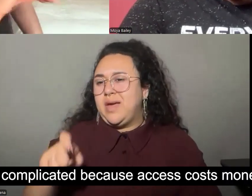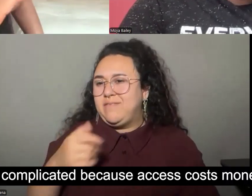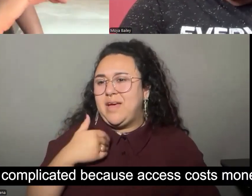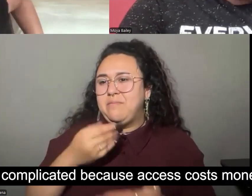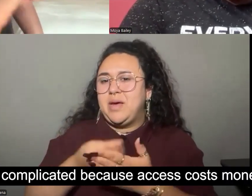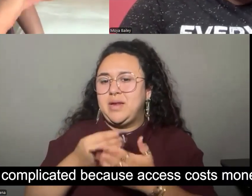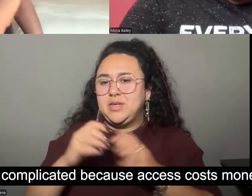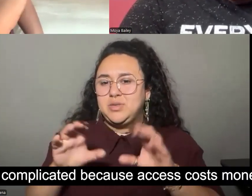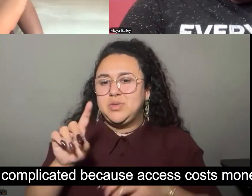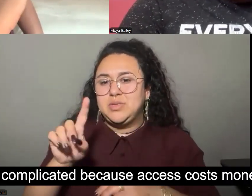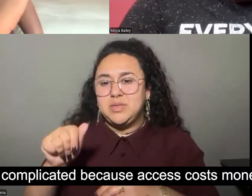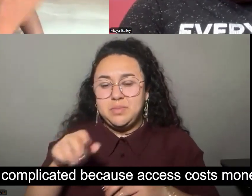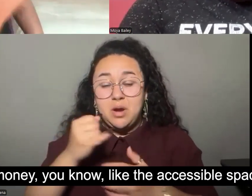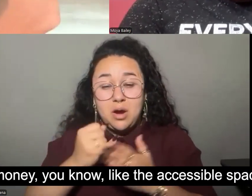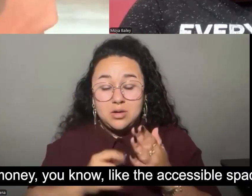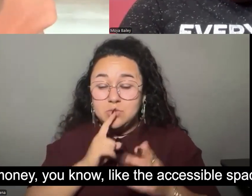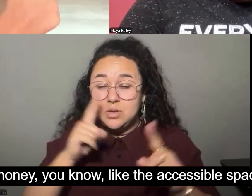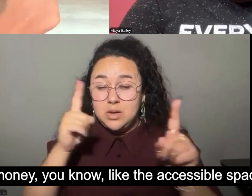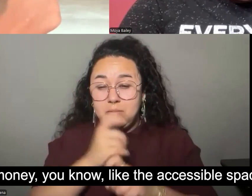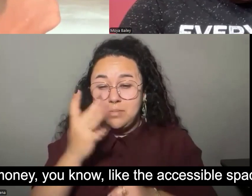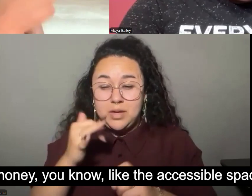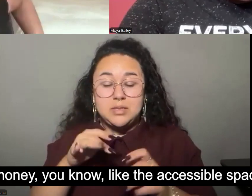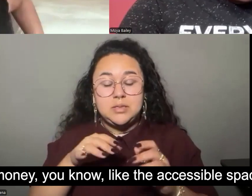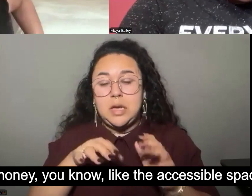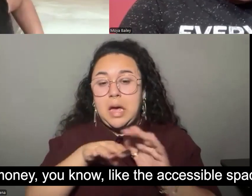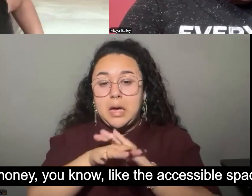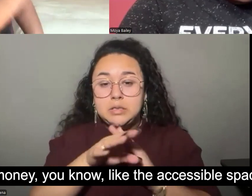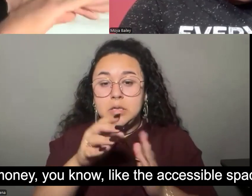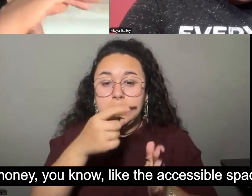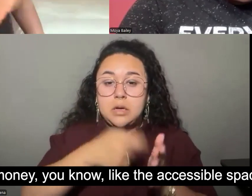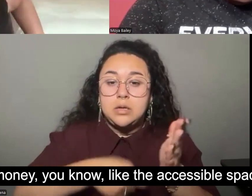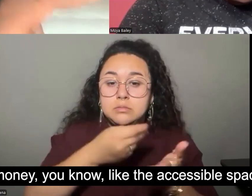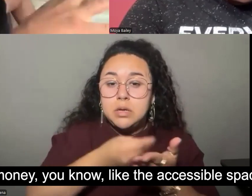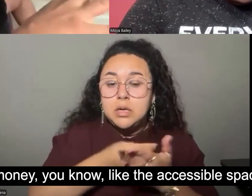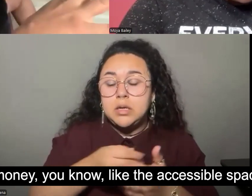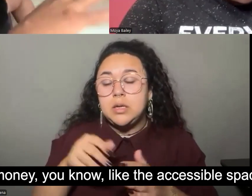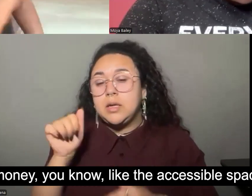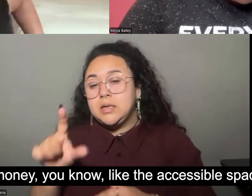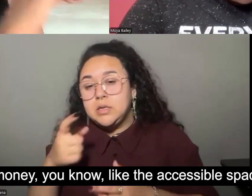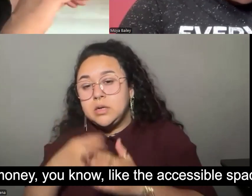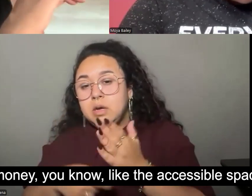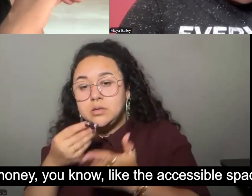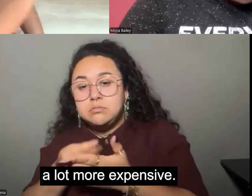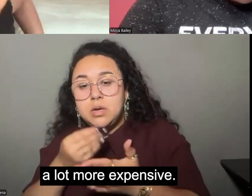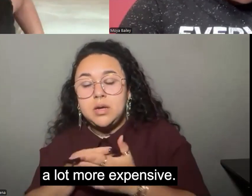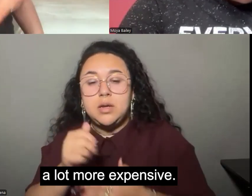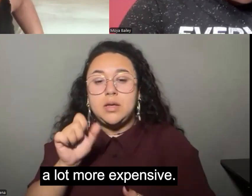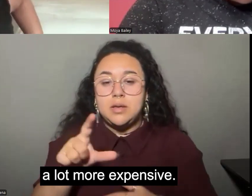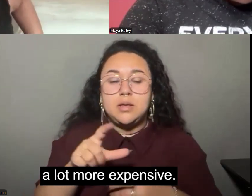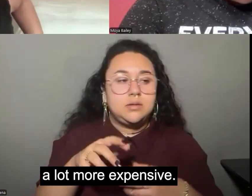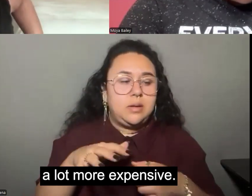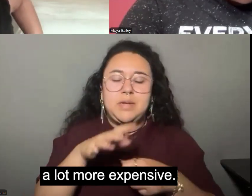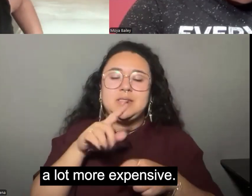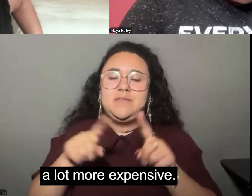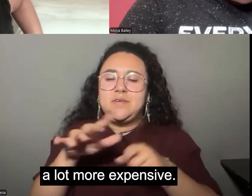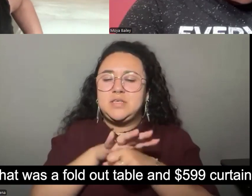it's complicated because access costs money, right? ASL costs money, like the accessible space is more expensive a lot of time, etc. We're in that